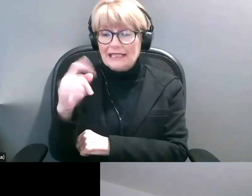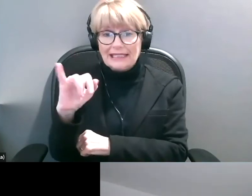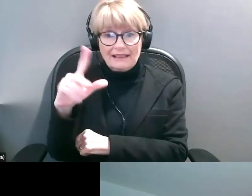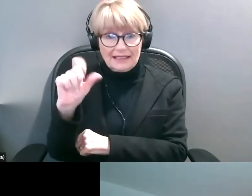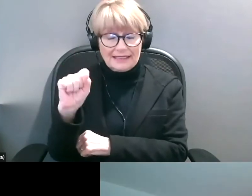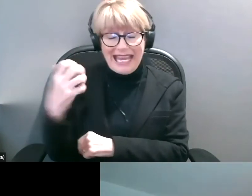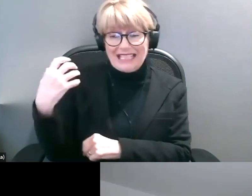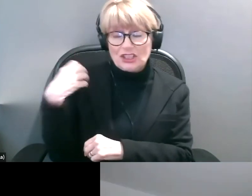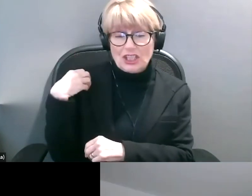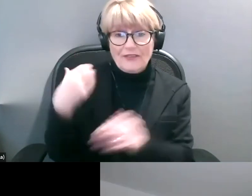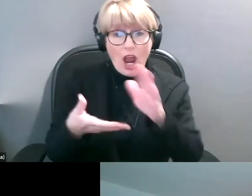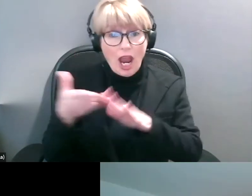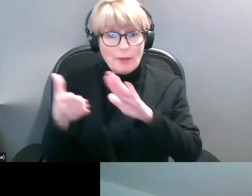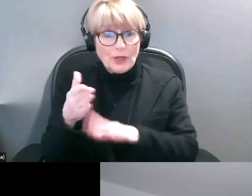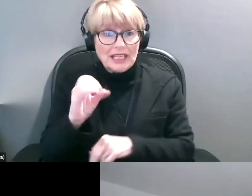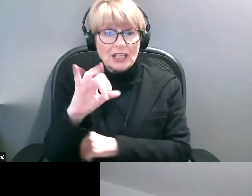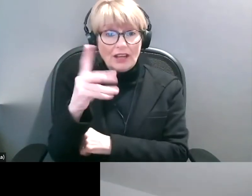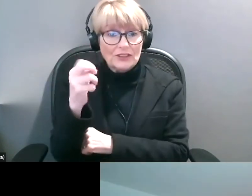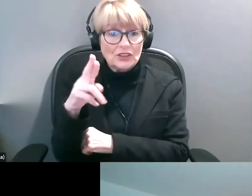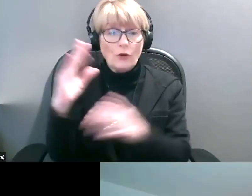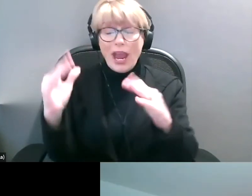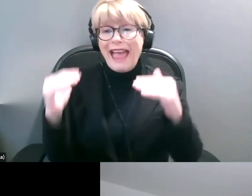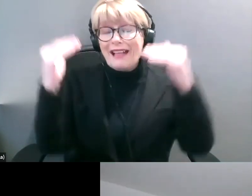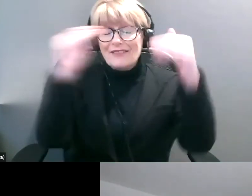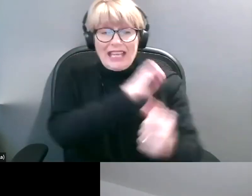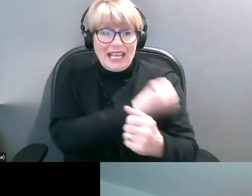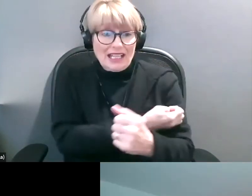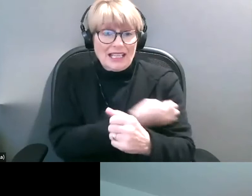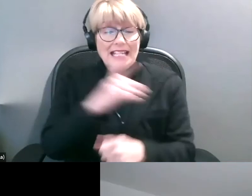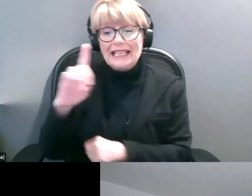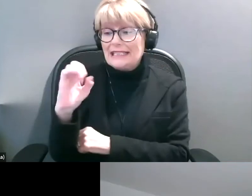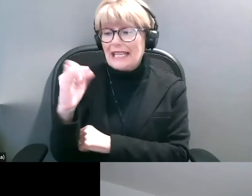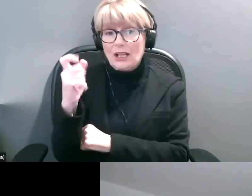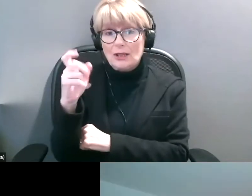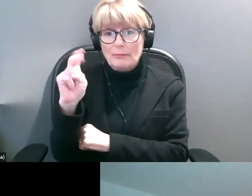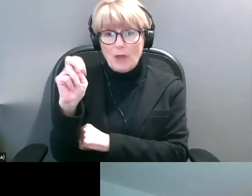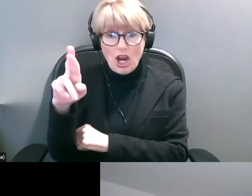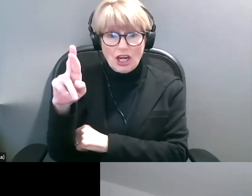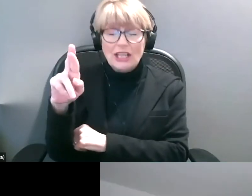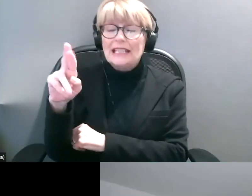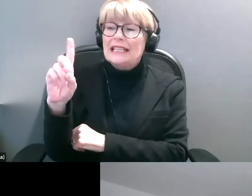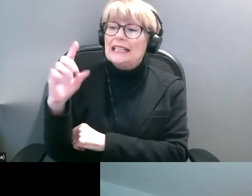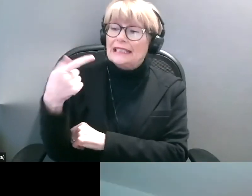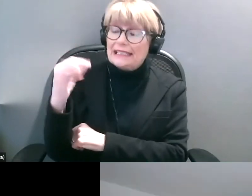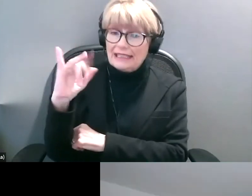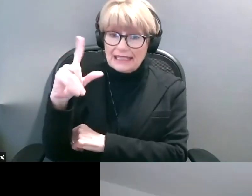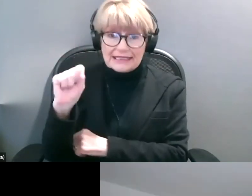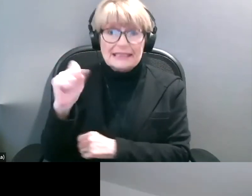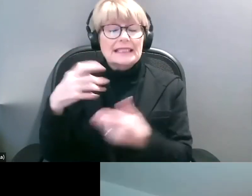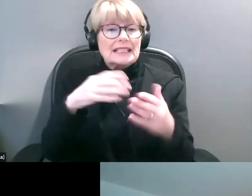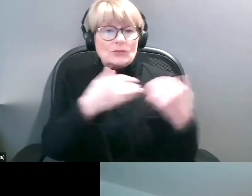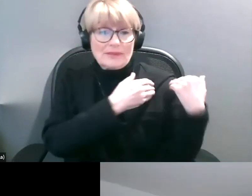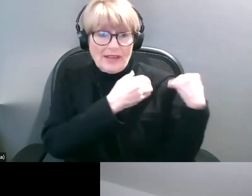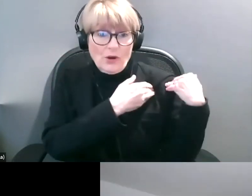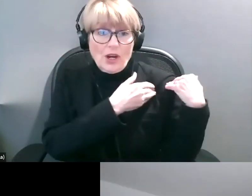Operating Officer for Elevate Energy, Delmar Gillis is responsible for implementing operational, workforce